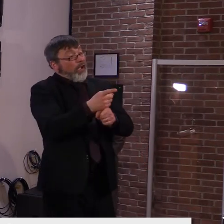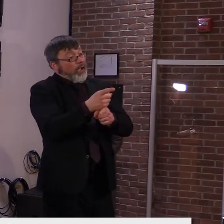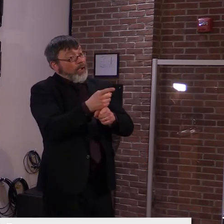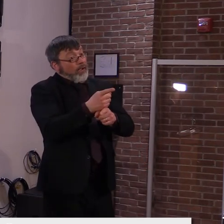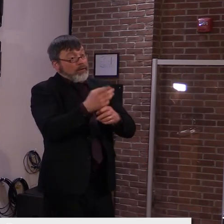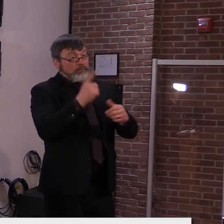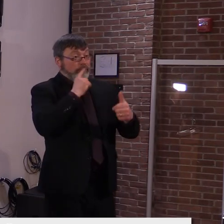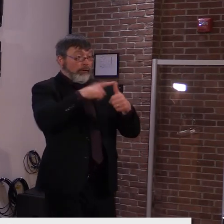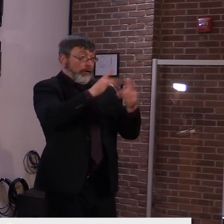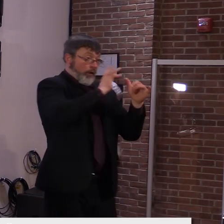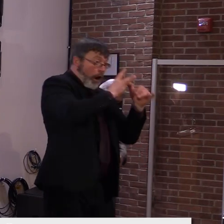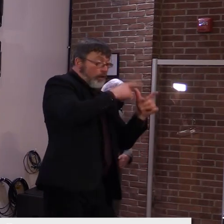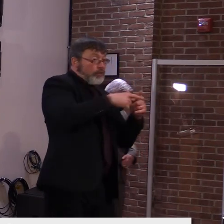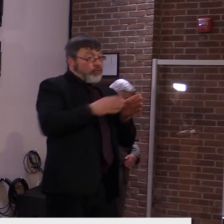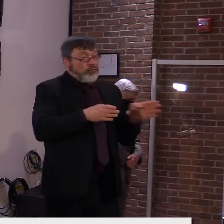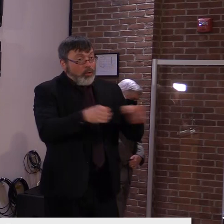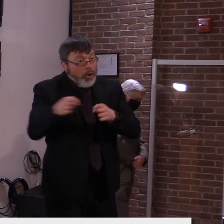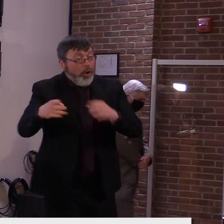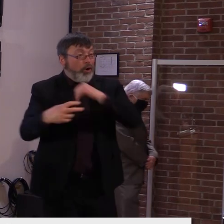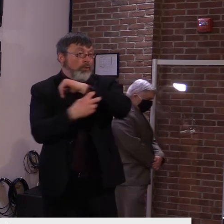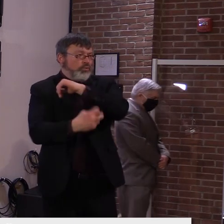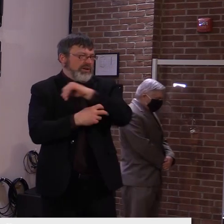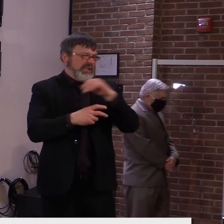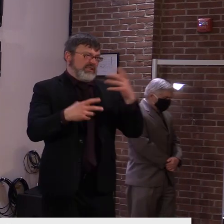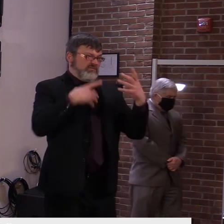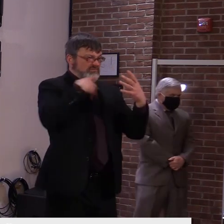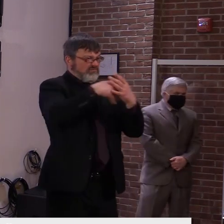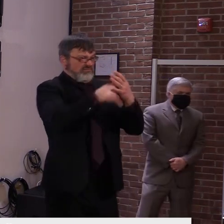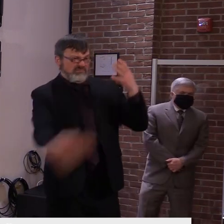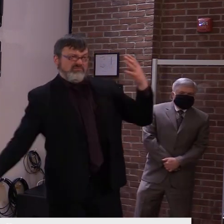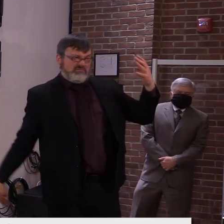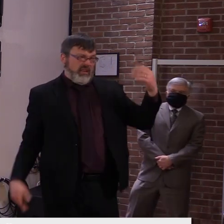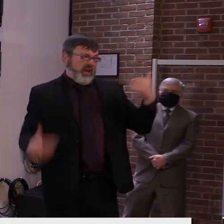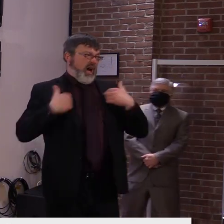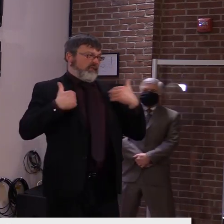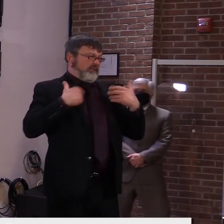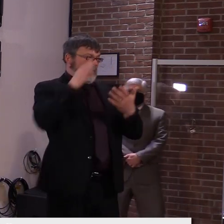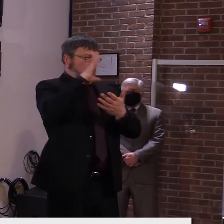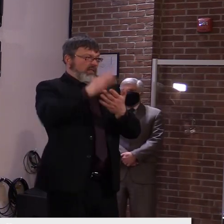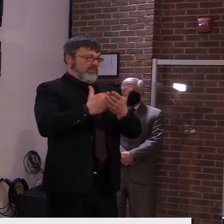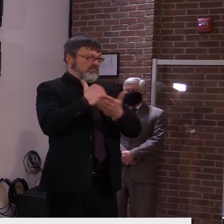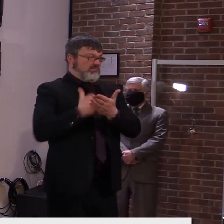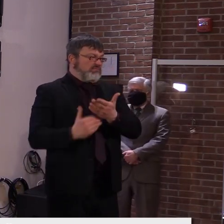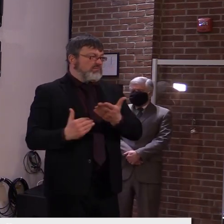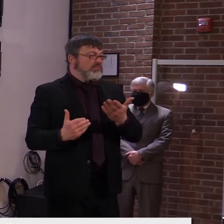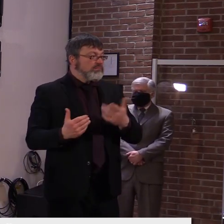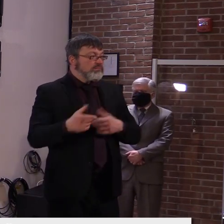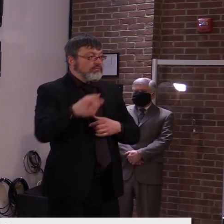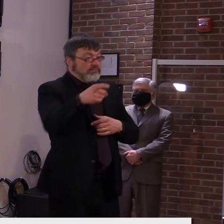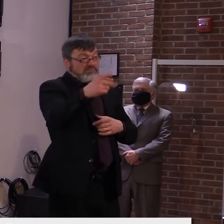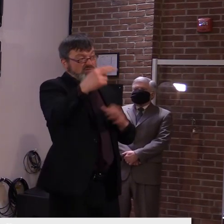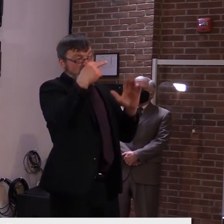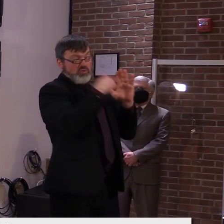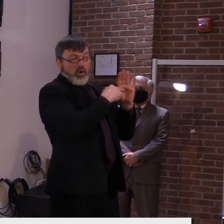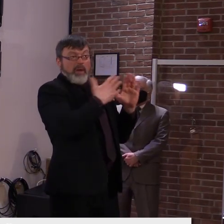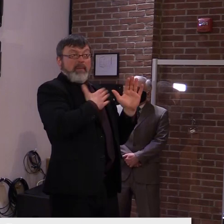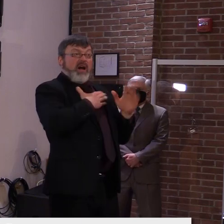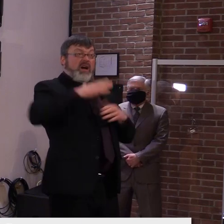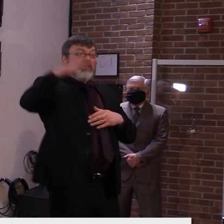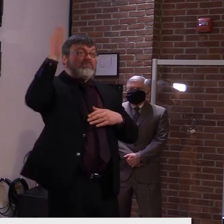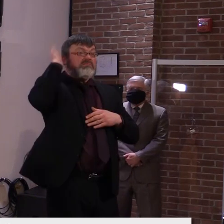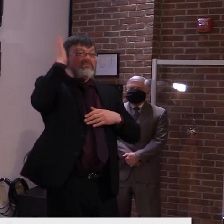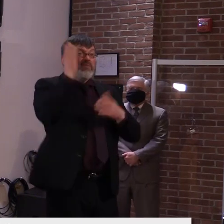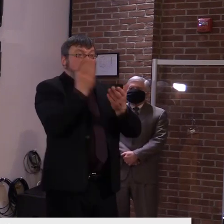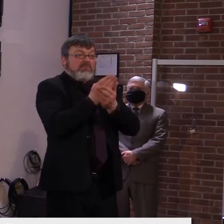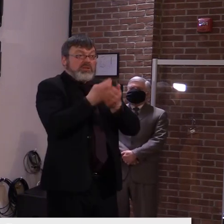So there, all the things that that you may have seen in the budget that I presented, that doesn't